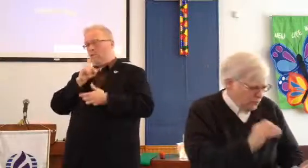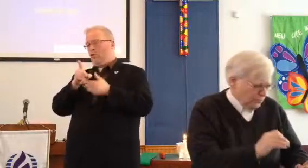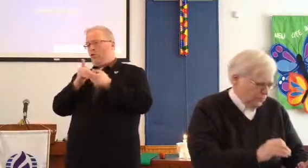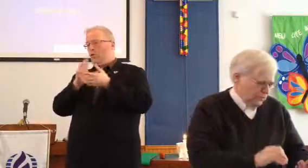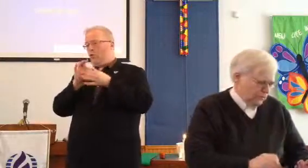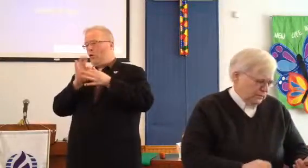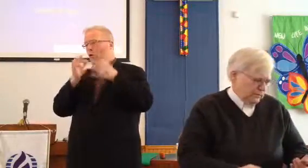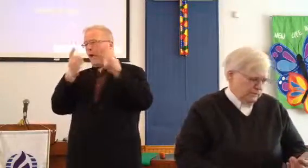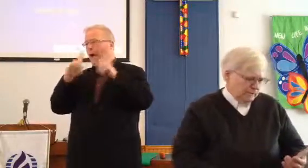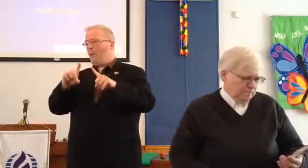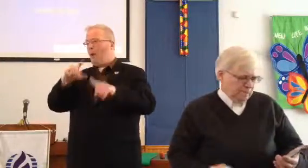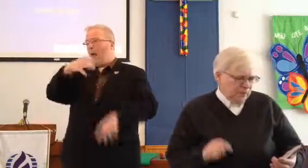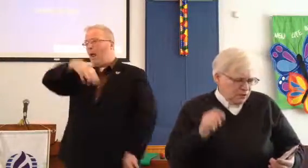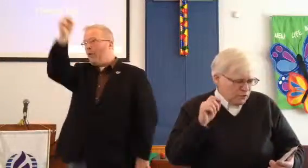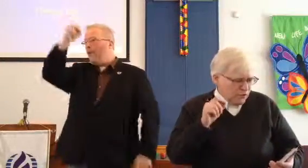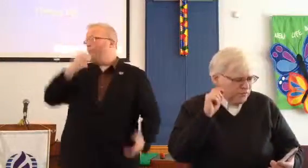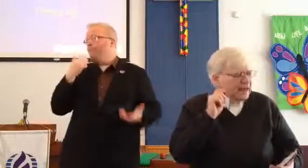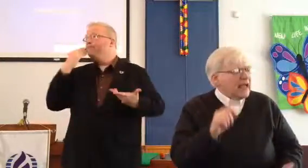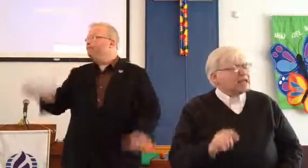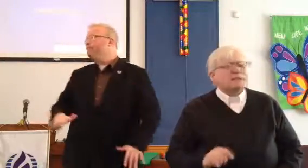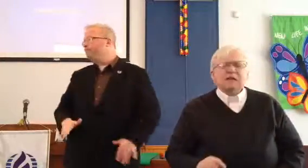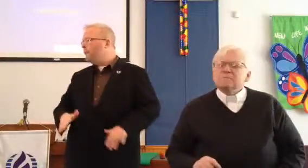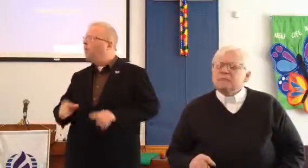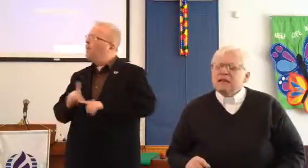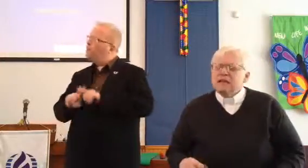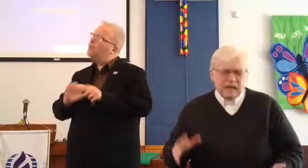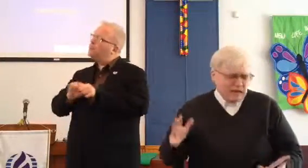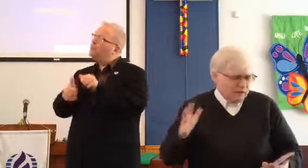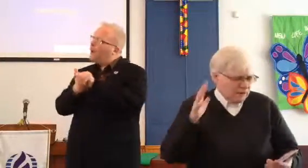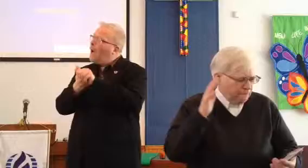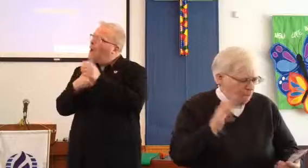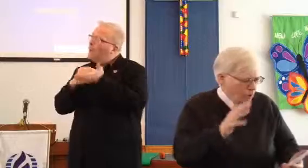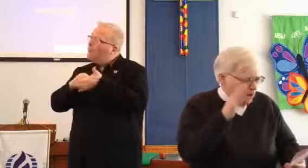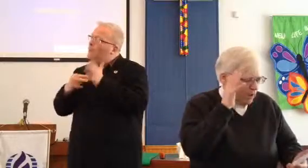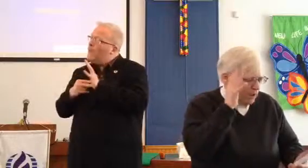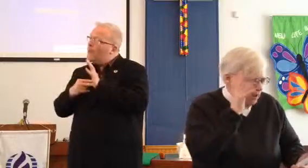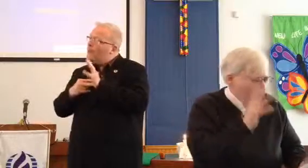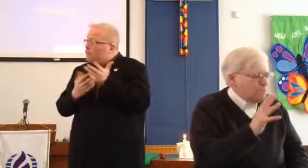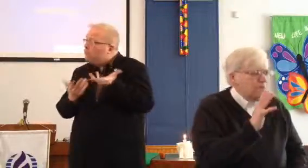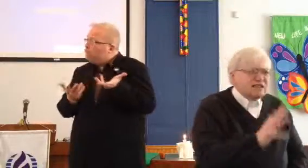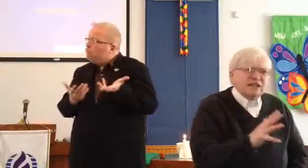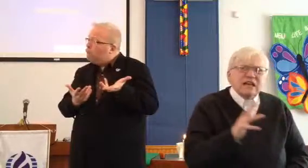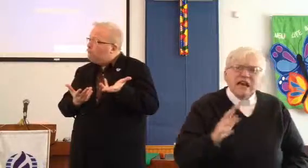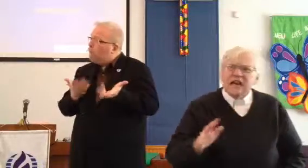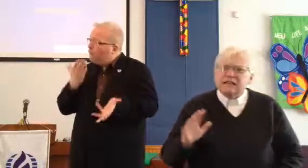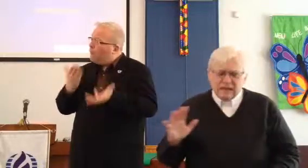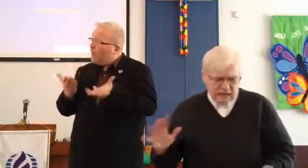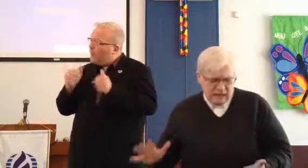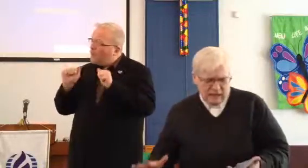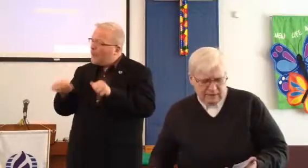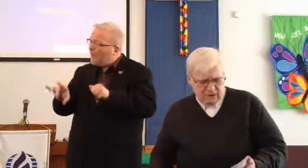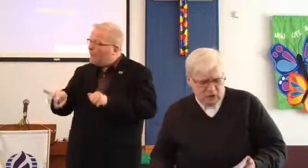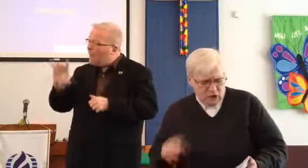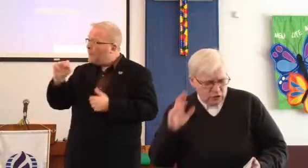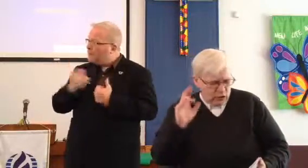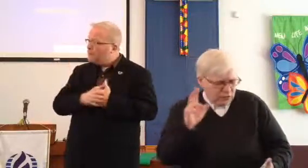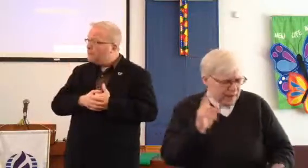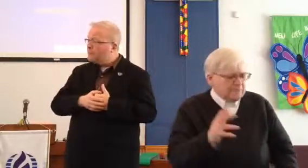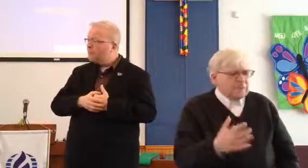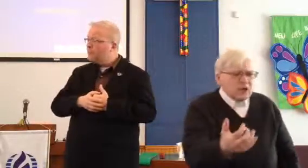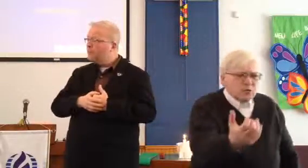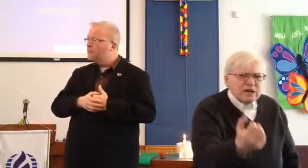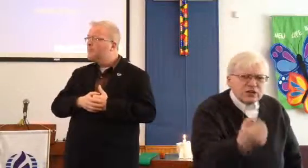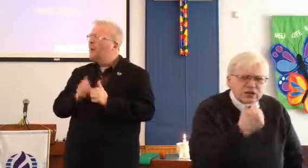but truth. Truth that has meaning even for our busy, hectic lives.